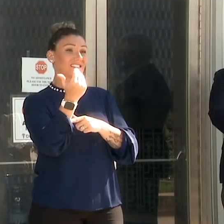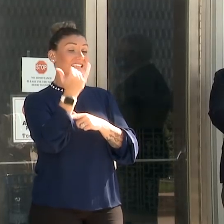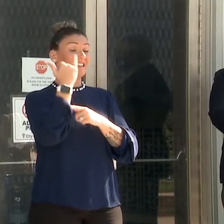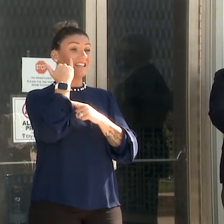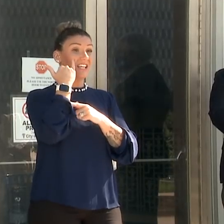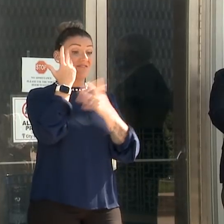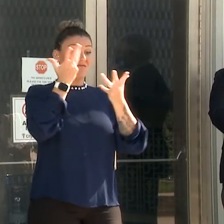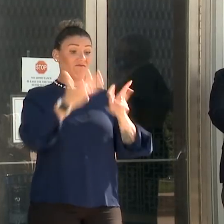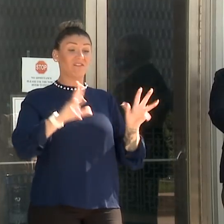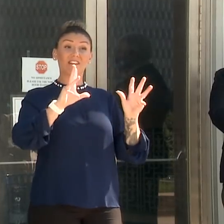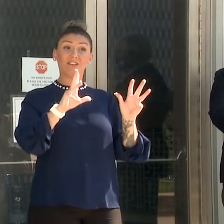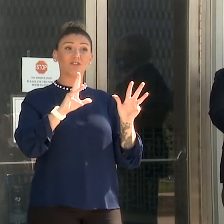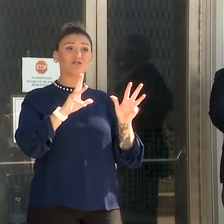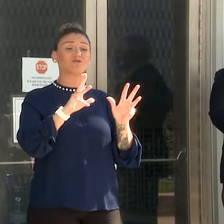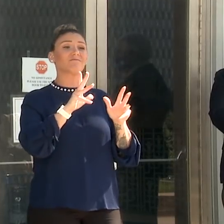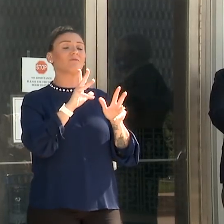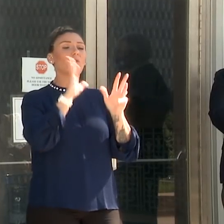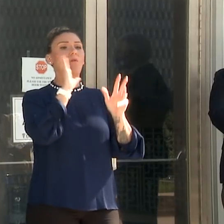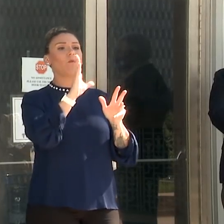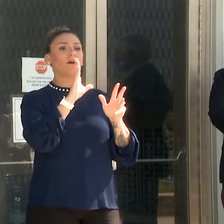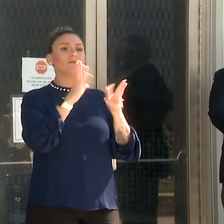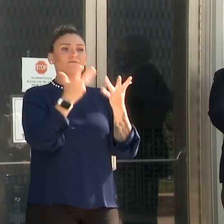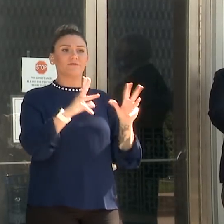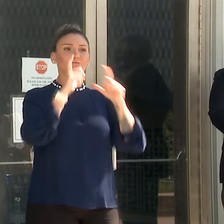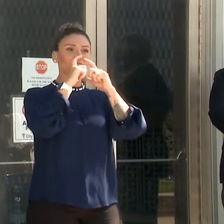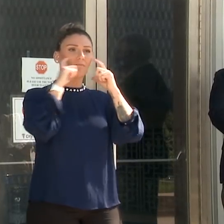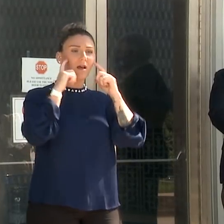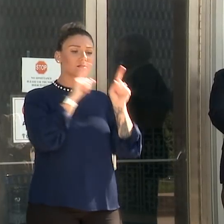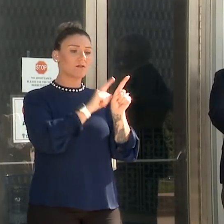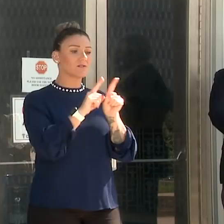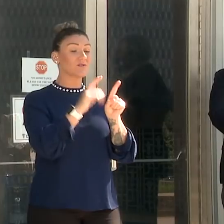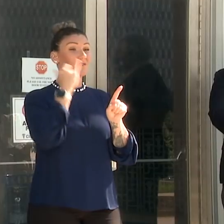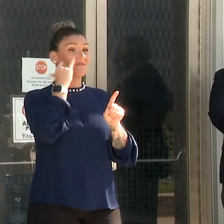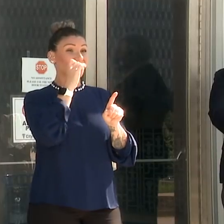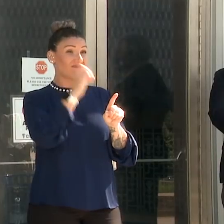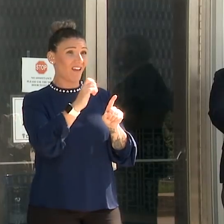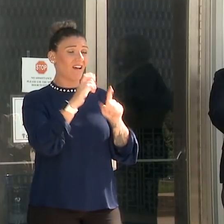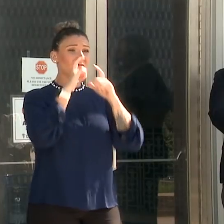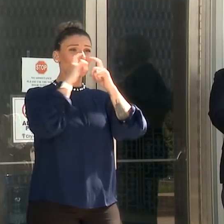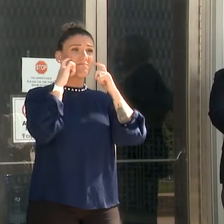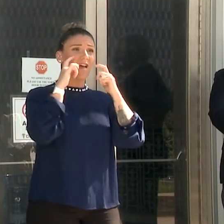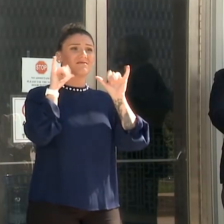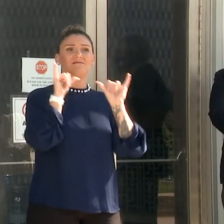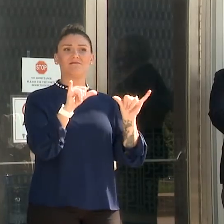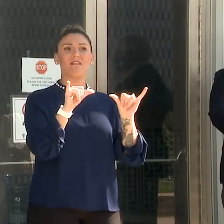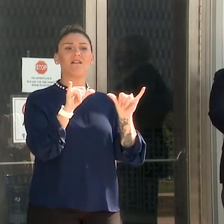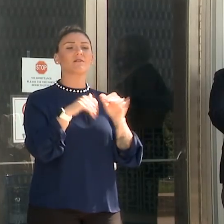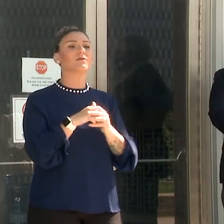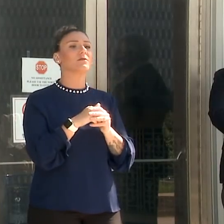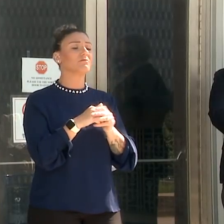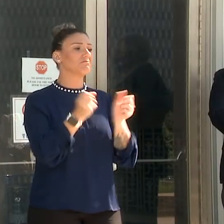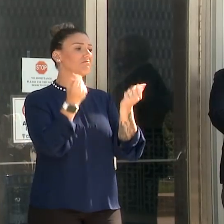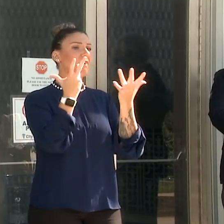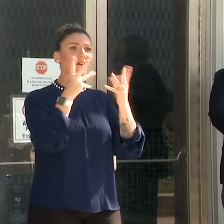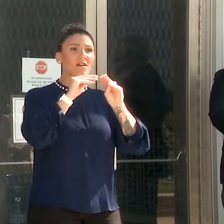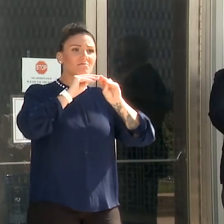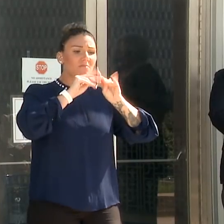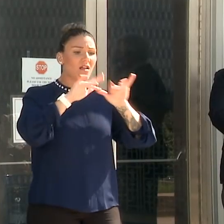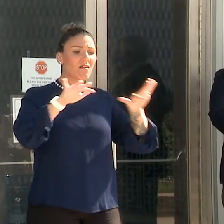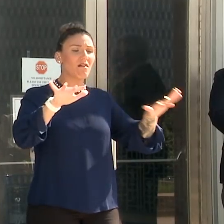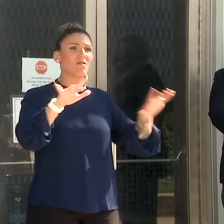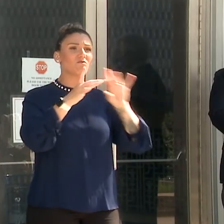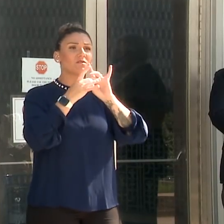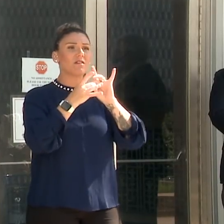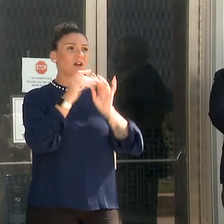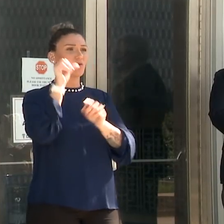it does not, then the mask order will stay for some amount of time. We also know that there have been a number of outbreaks relating to bars and